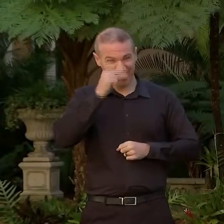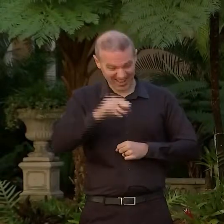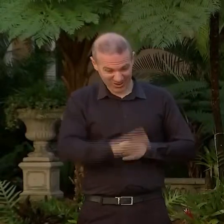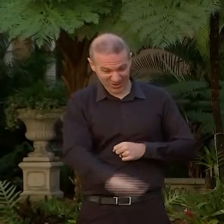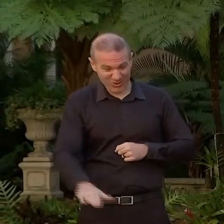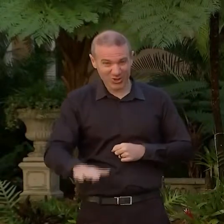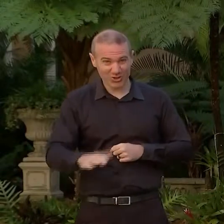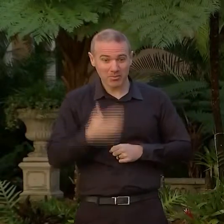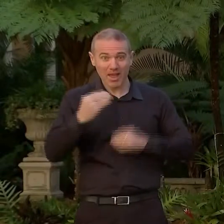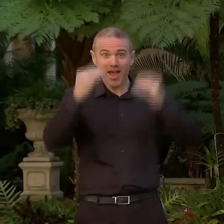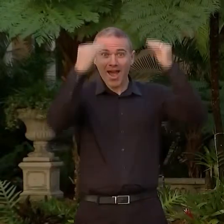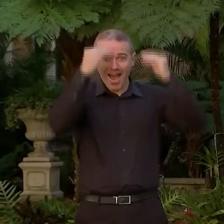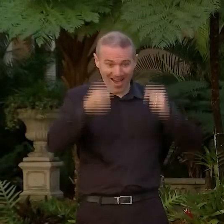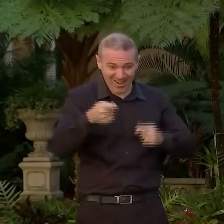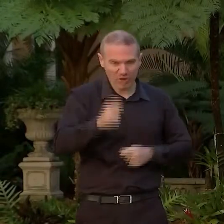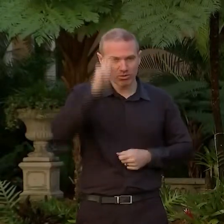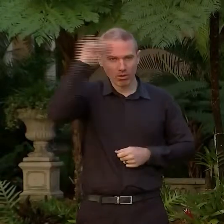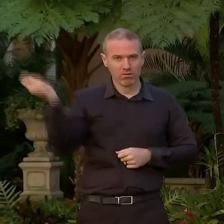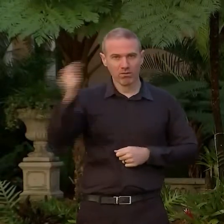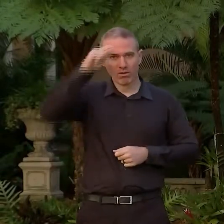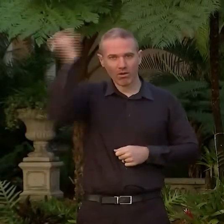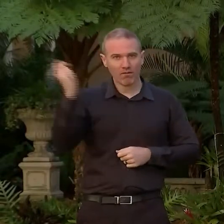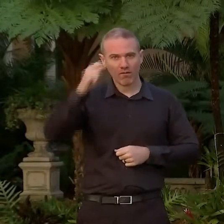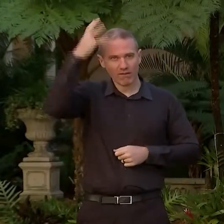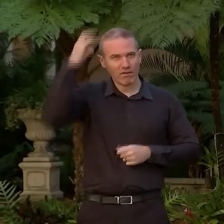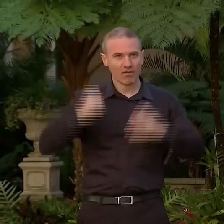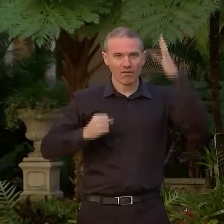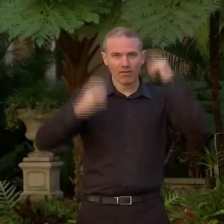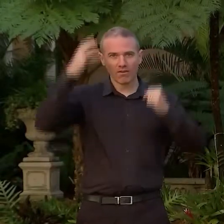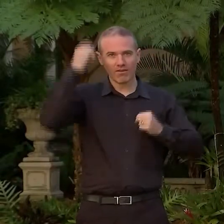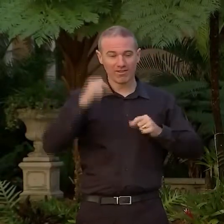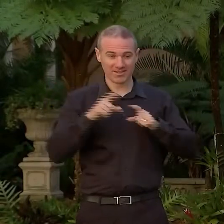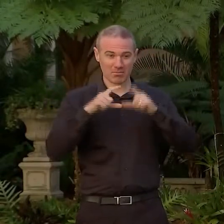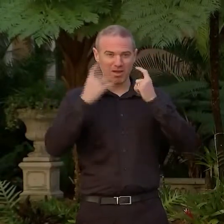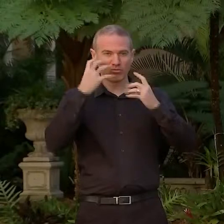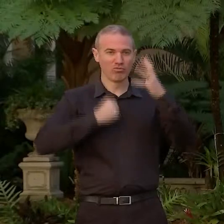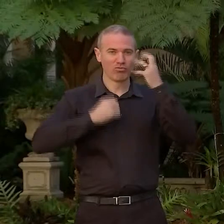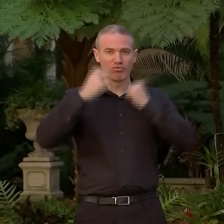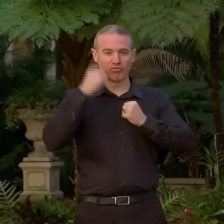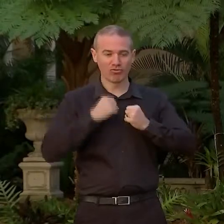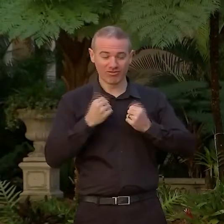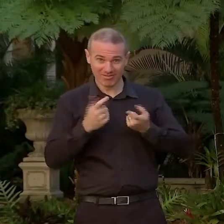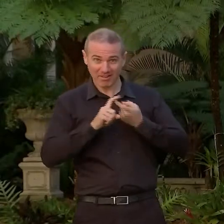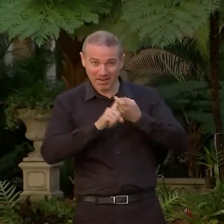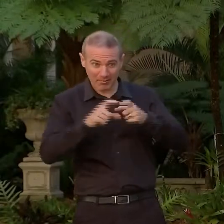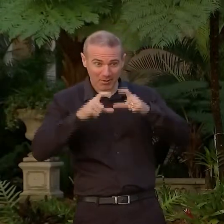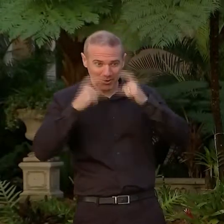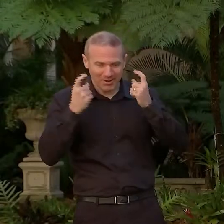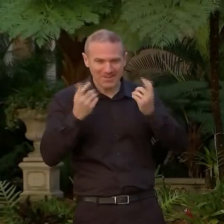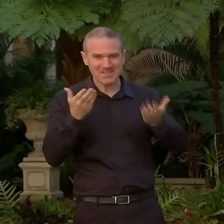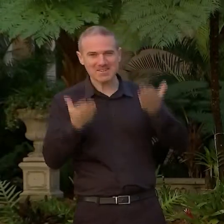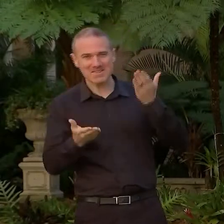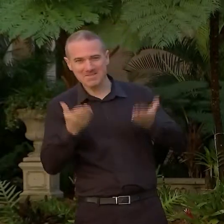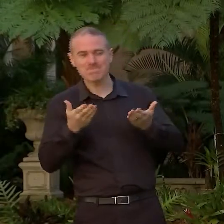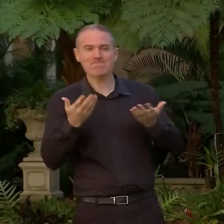keep, hats on and all sorts of things. So we'll just work through those sorts of things. But it might end up